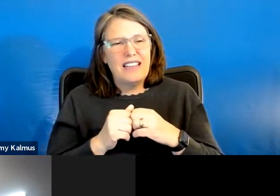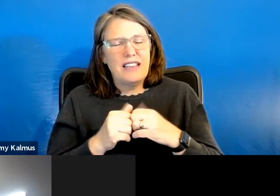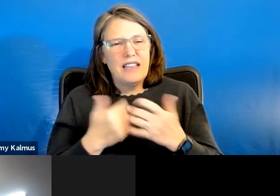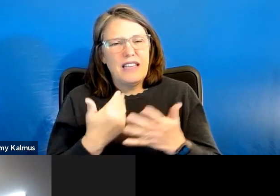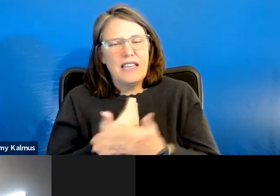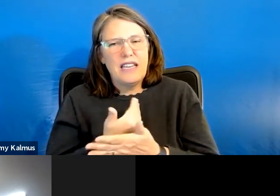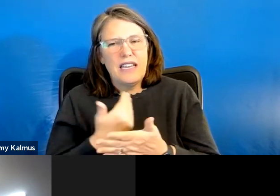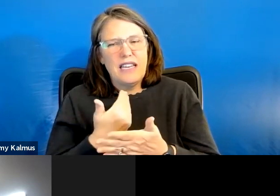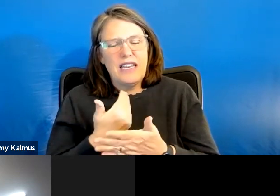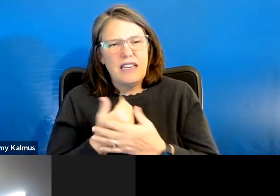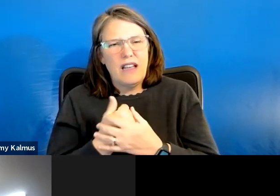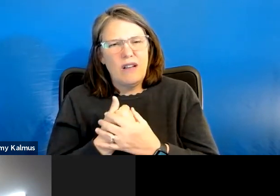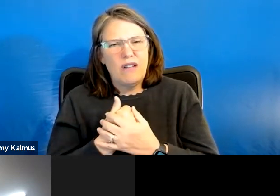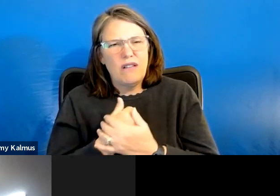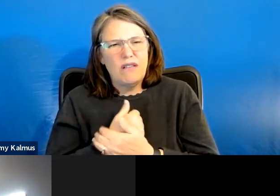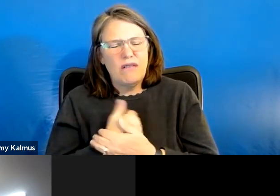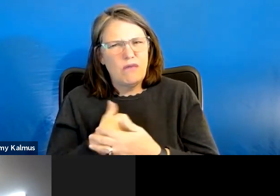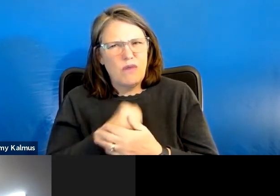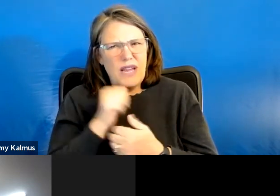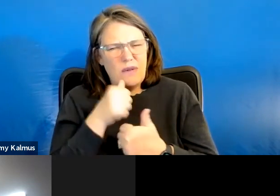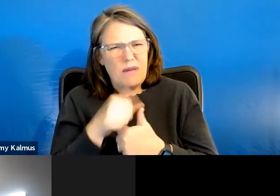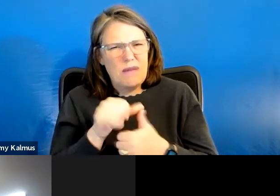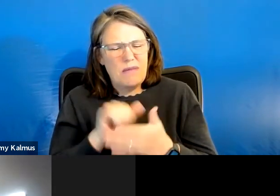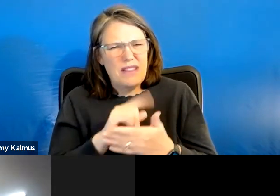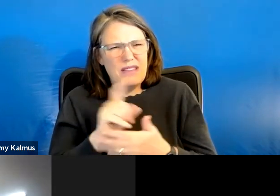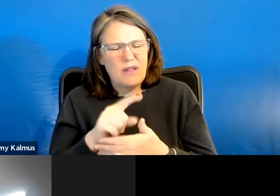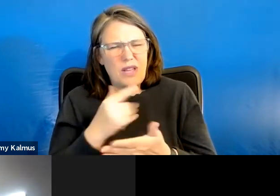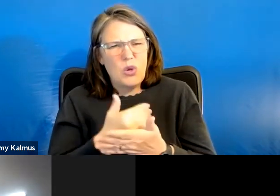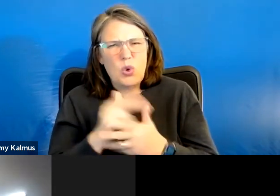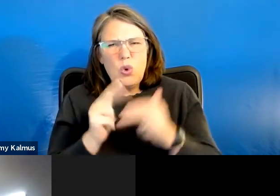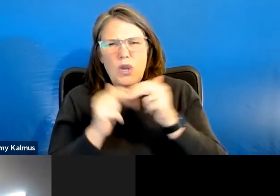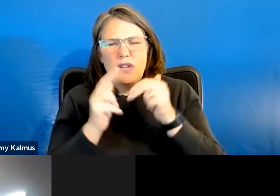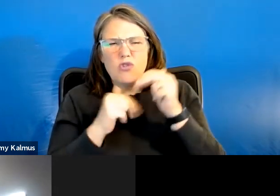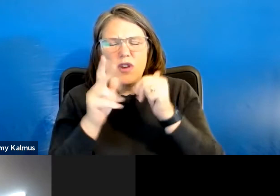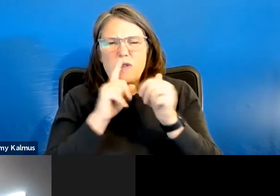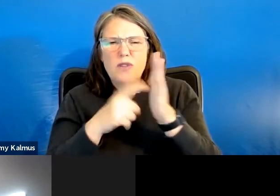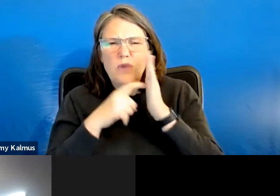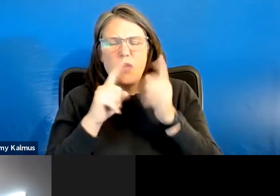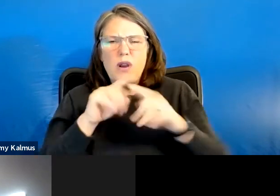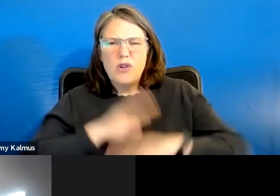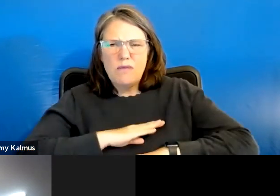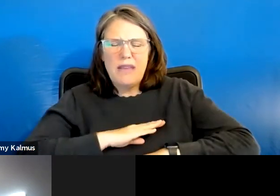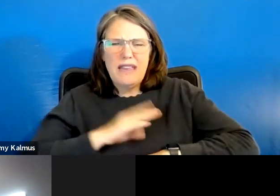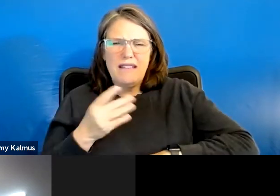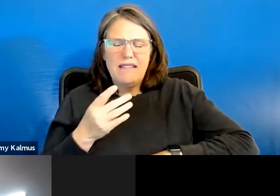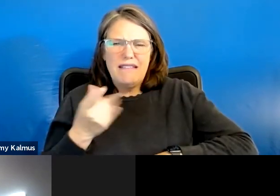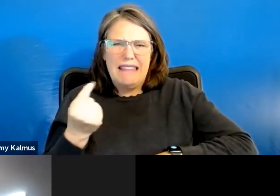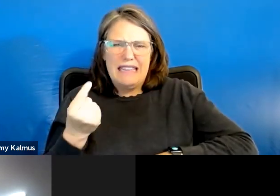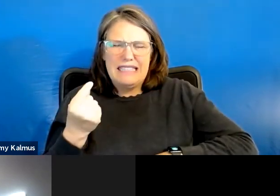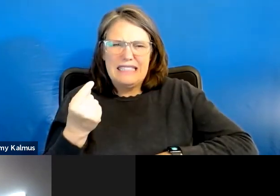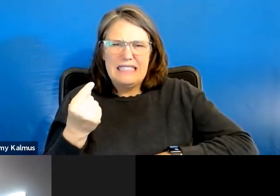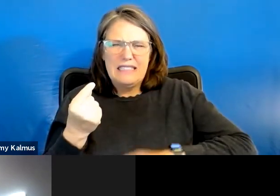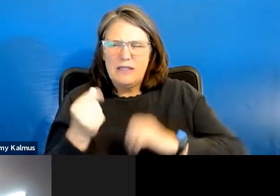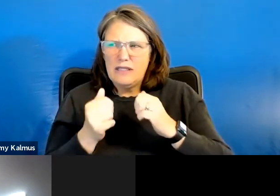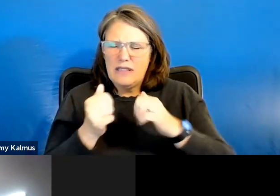This All is right, so I don't even remember this question, Marcia, new construction is required to meet this under state and